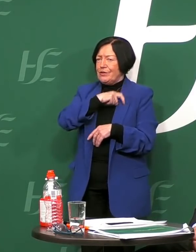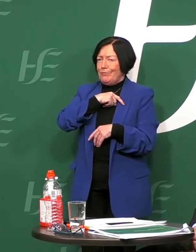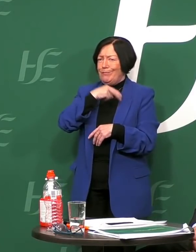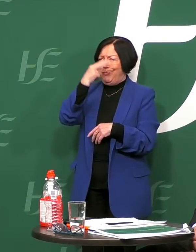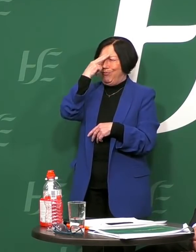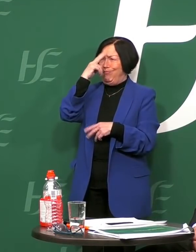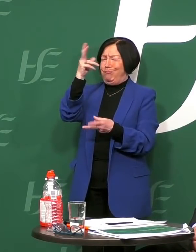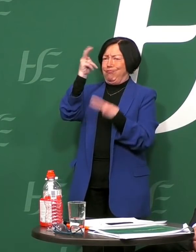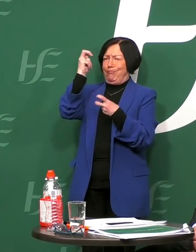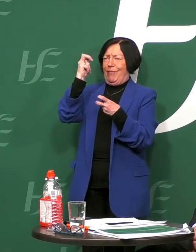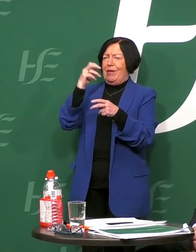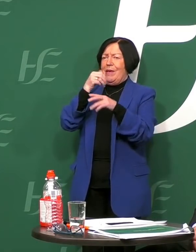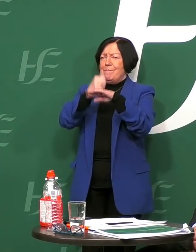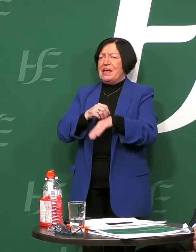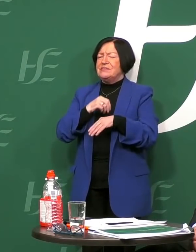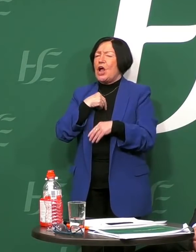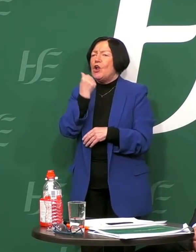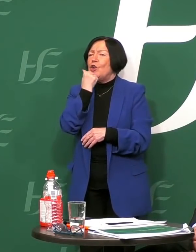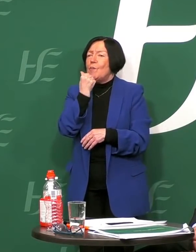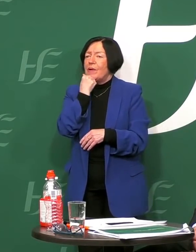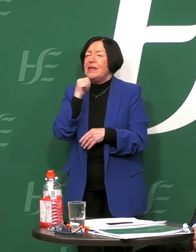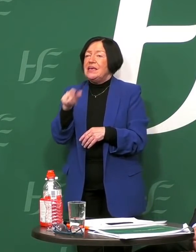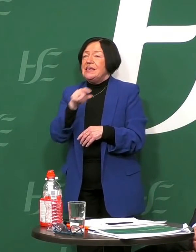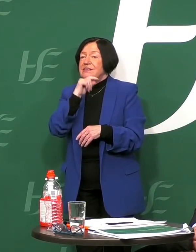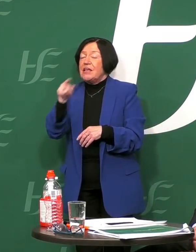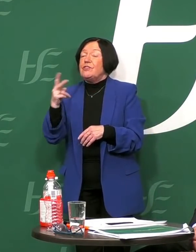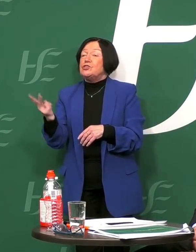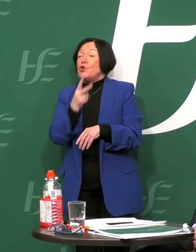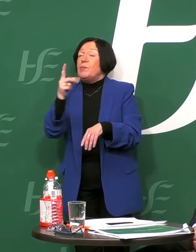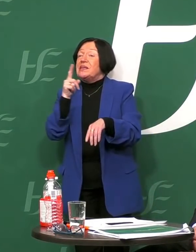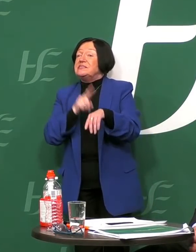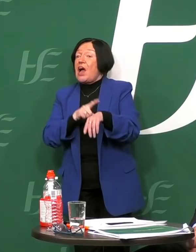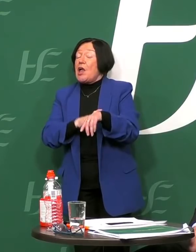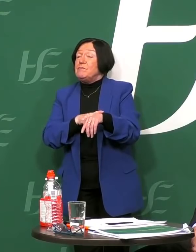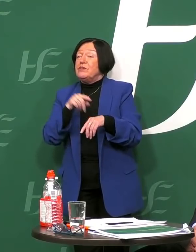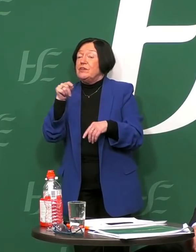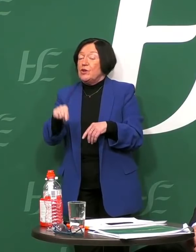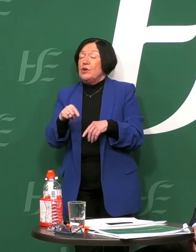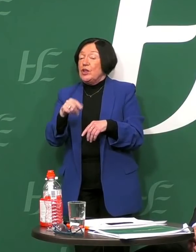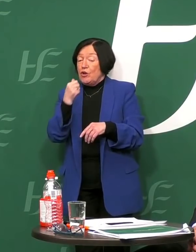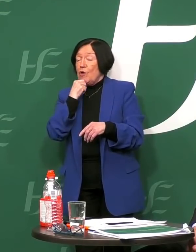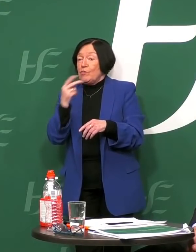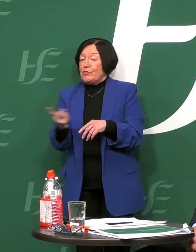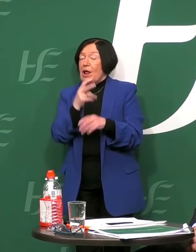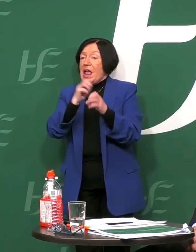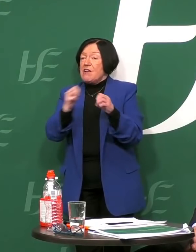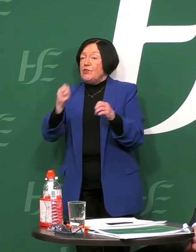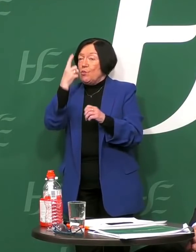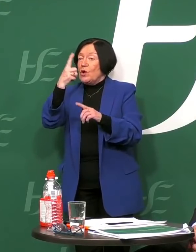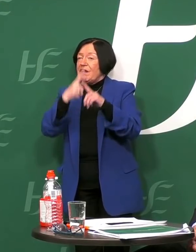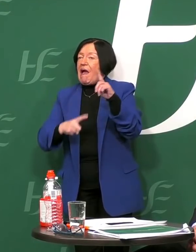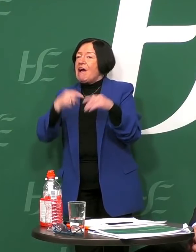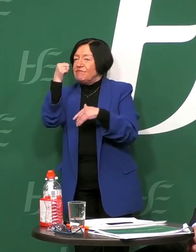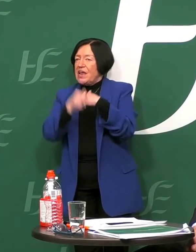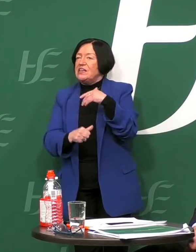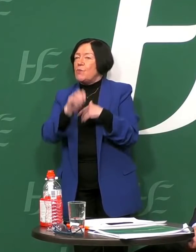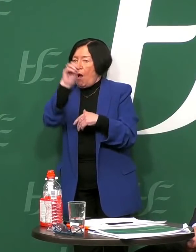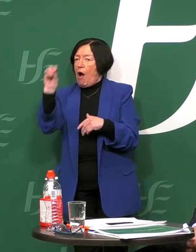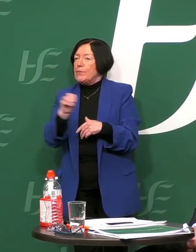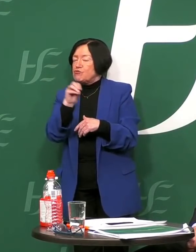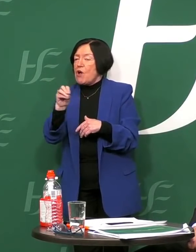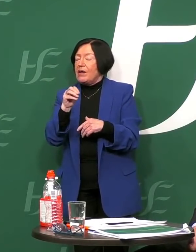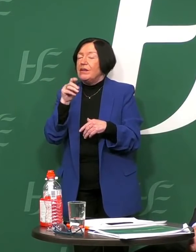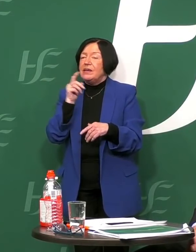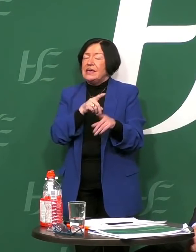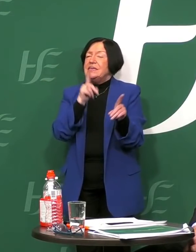comprehend based on our population. He said the doubling time for them was that cases were doubling every 1.5 days with Omicron. I